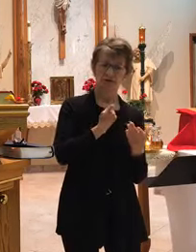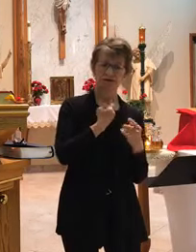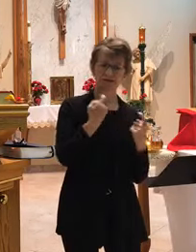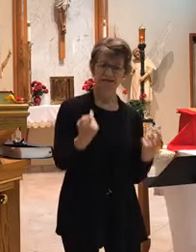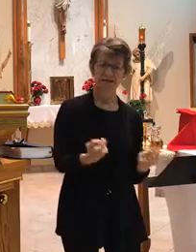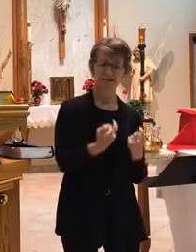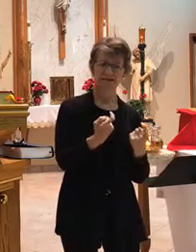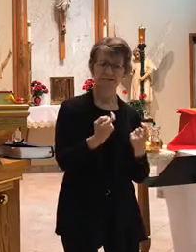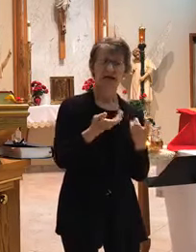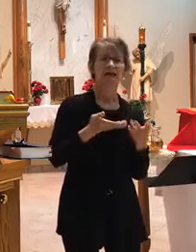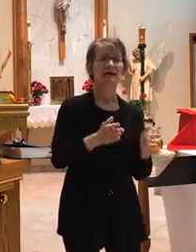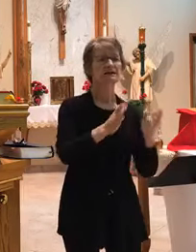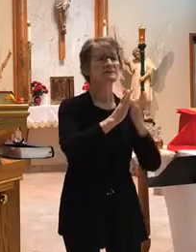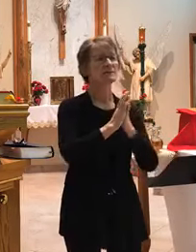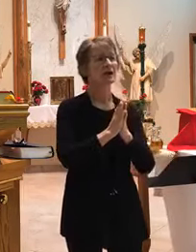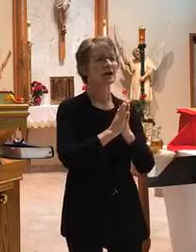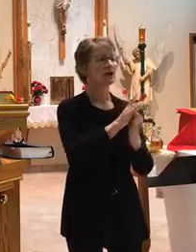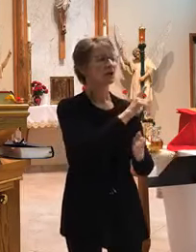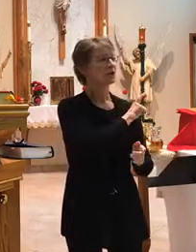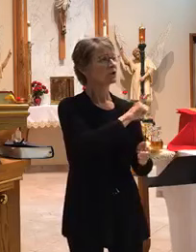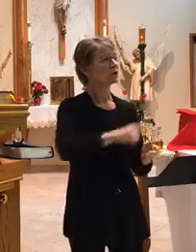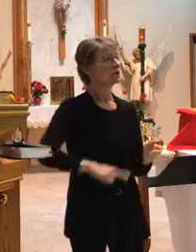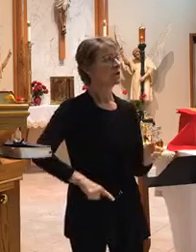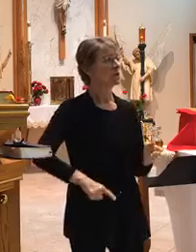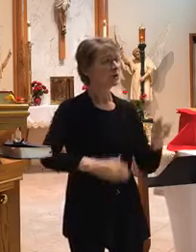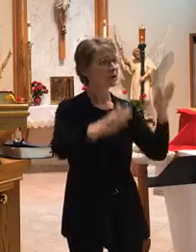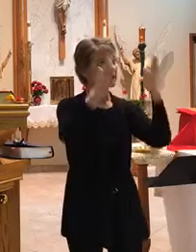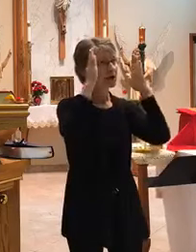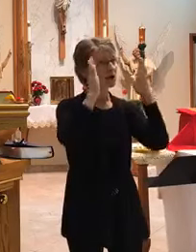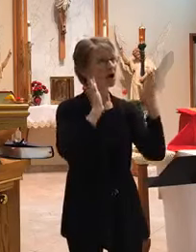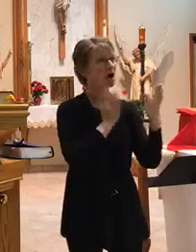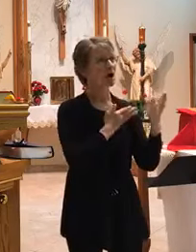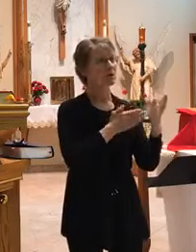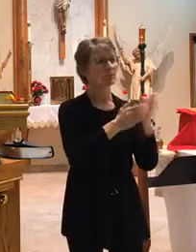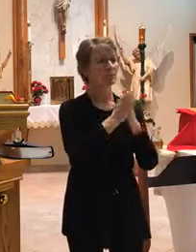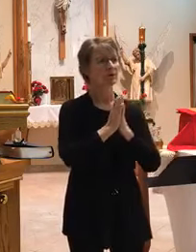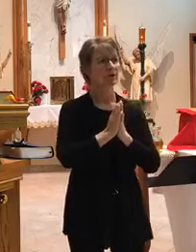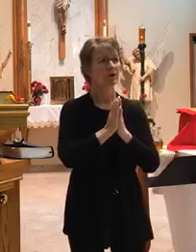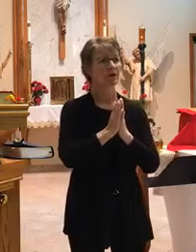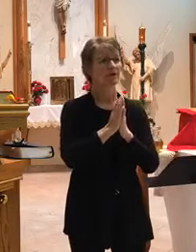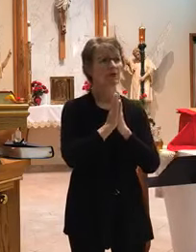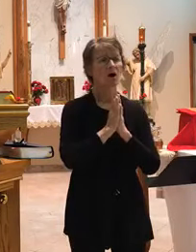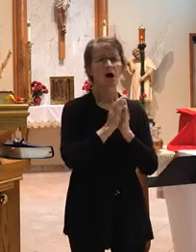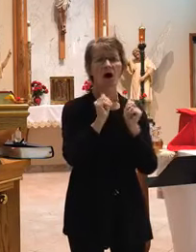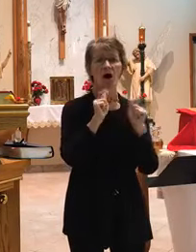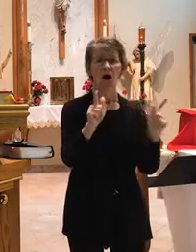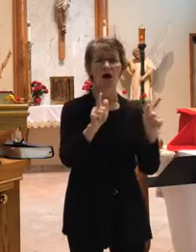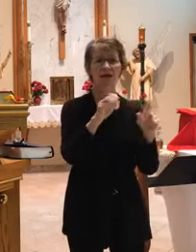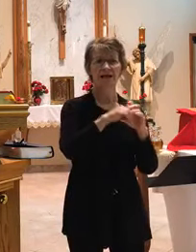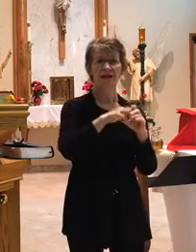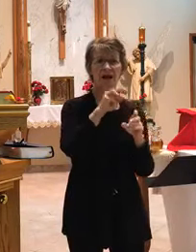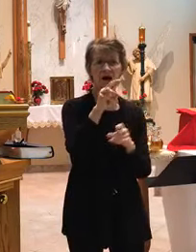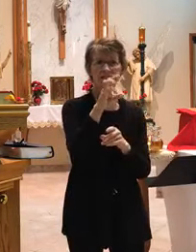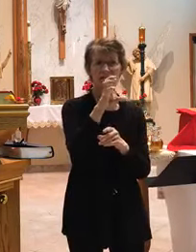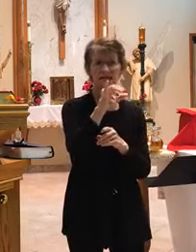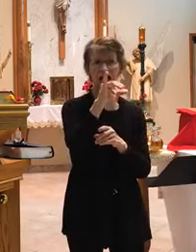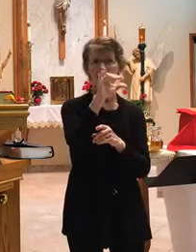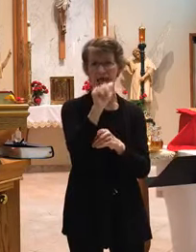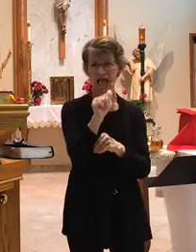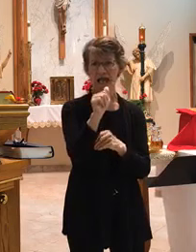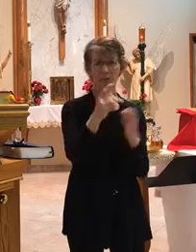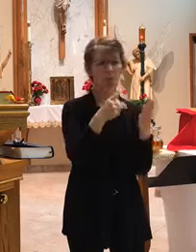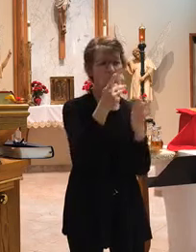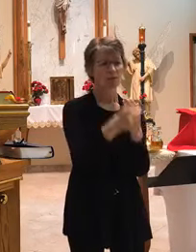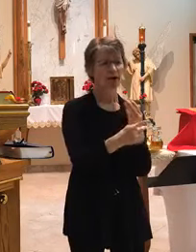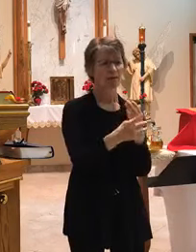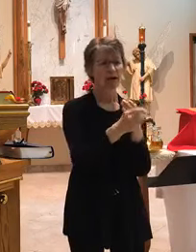pray to the Lord. Lord, hear our prayer. For all in our RCIA program, and for our third grade children whose reception of